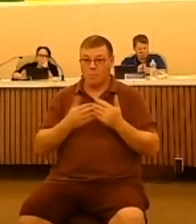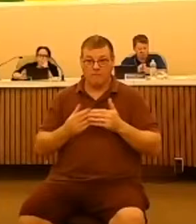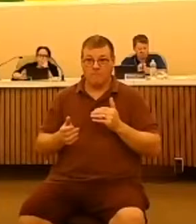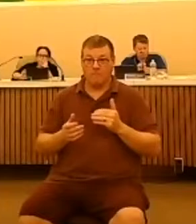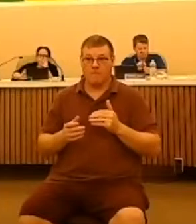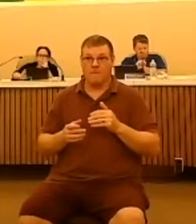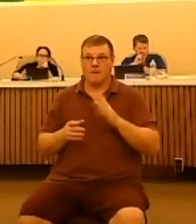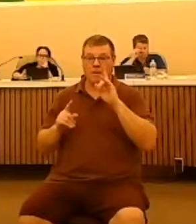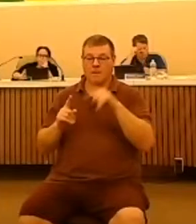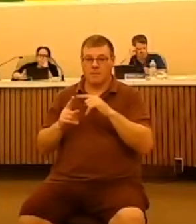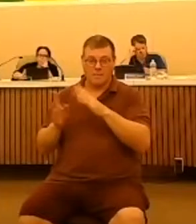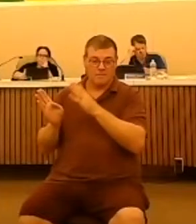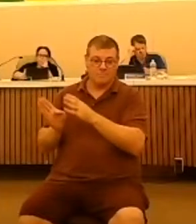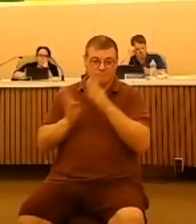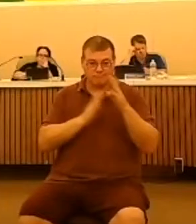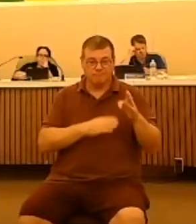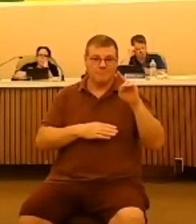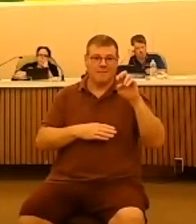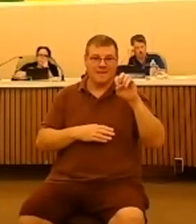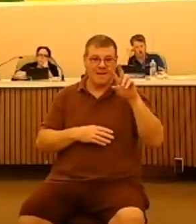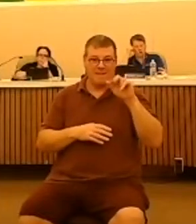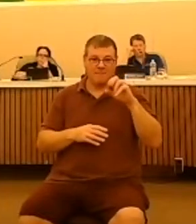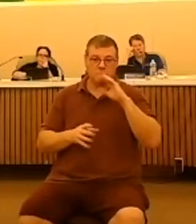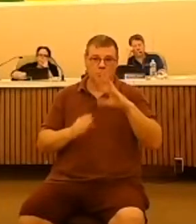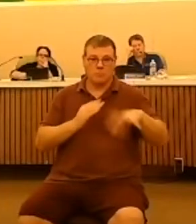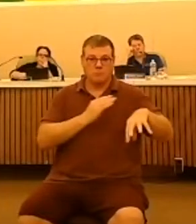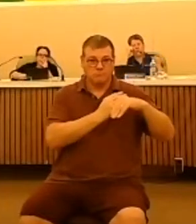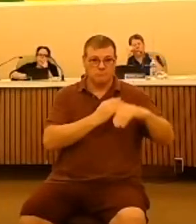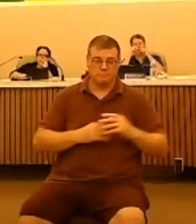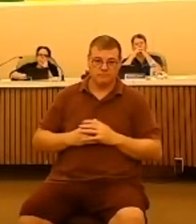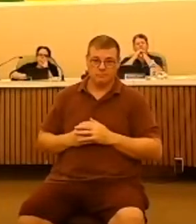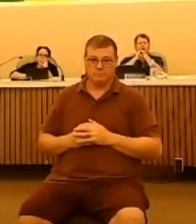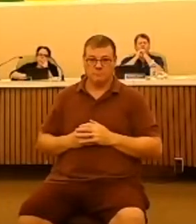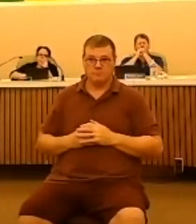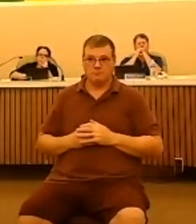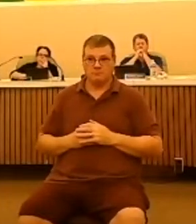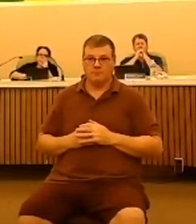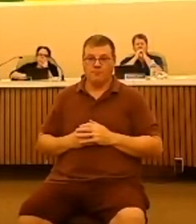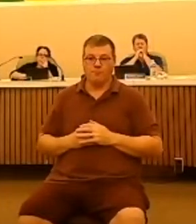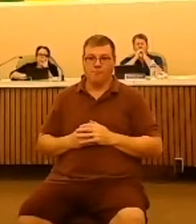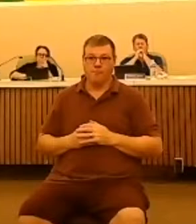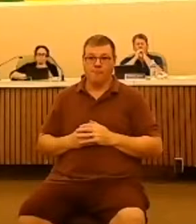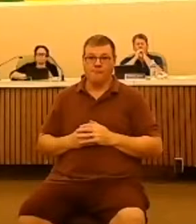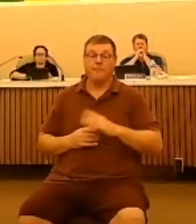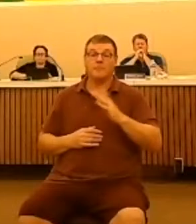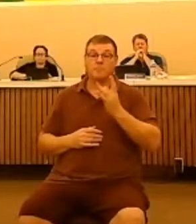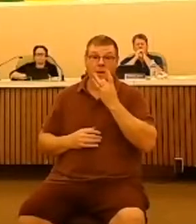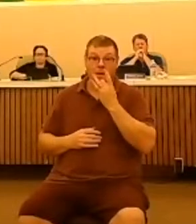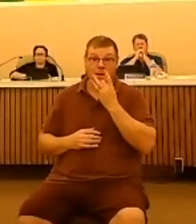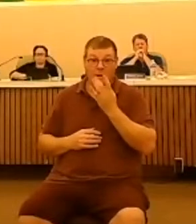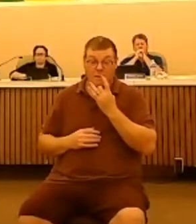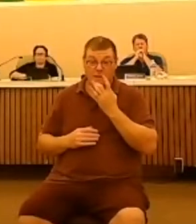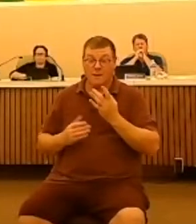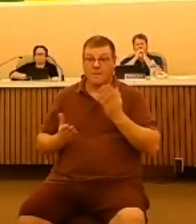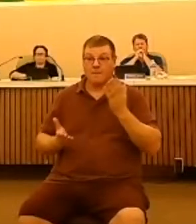be, Nevins just gets the whole influx of traffic flow. So a traffic light might